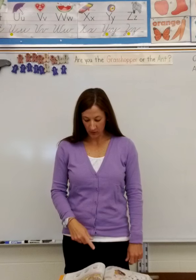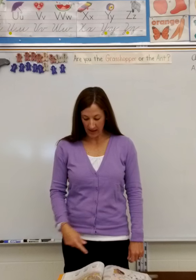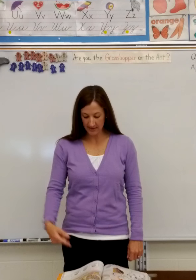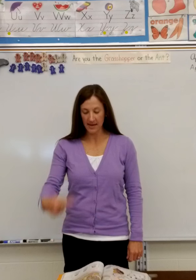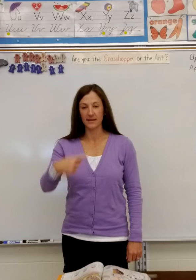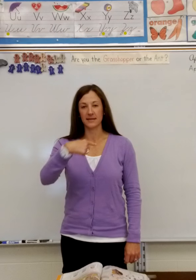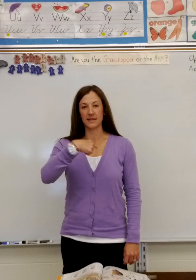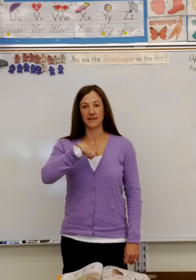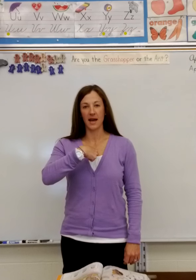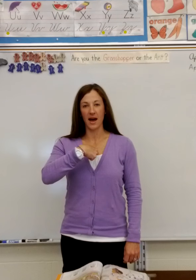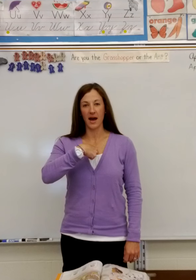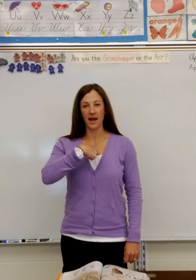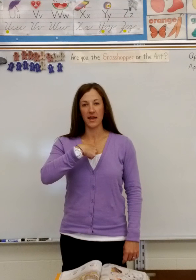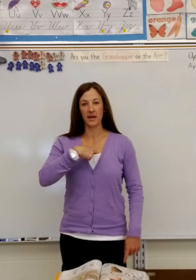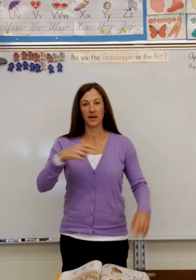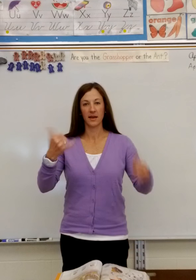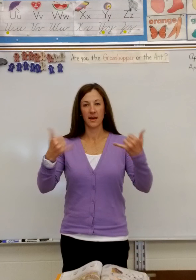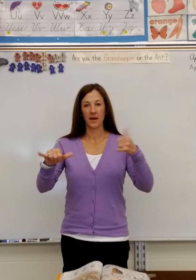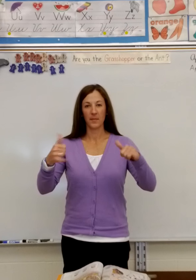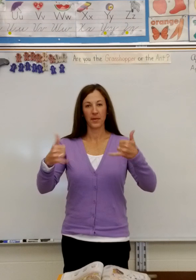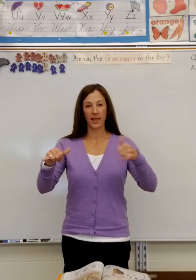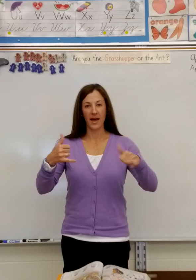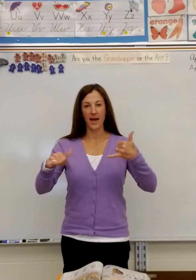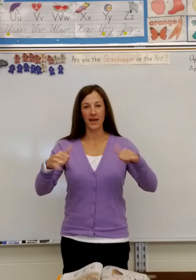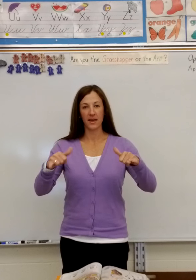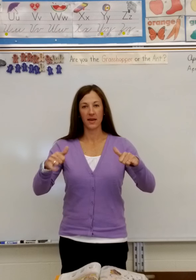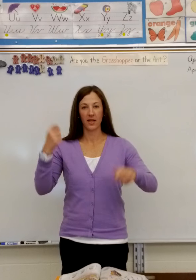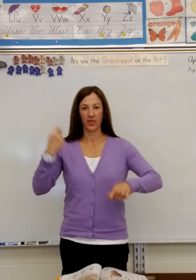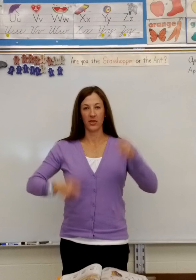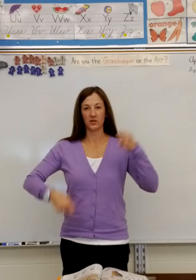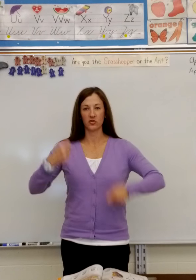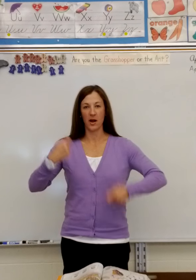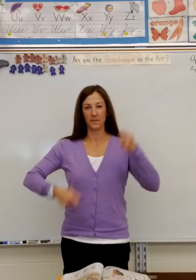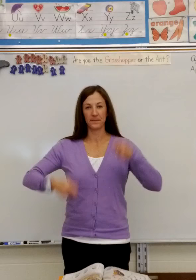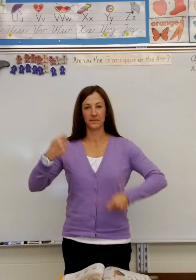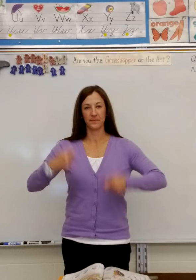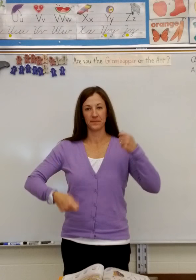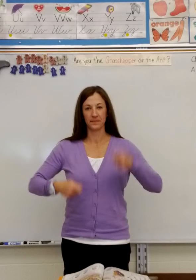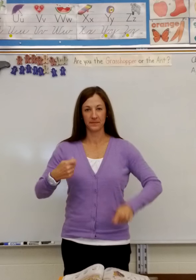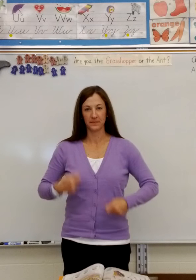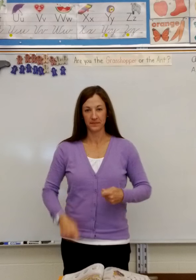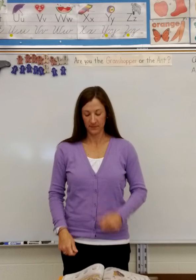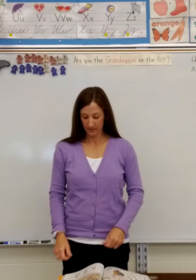that sentence is, I play the drum.